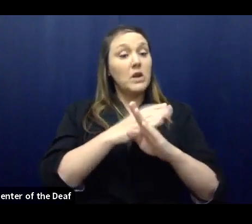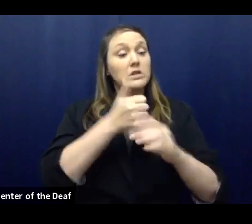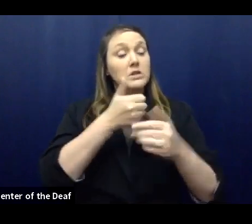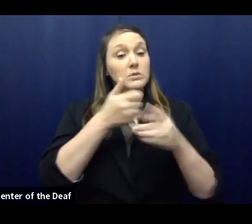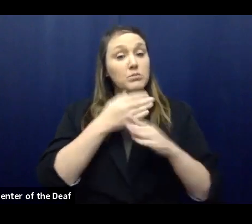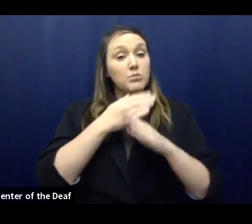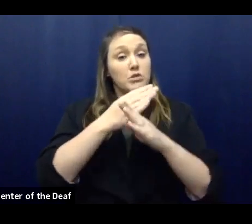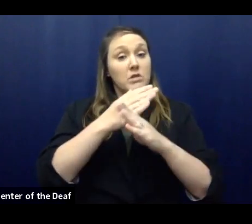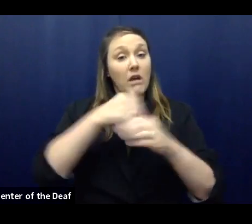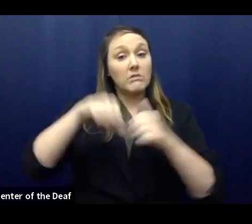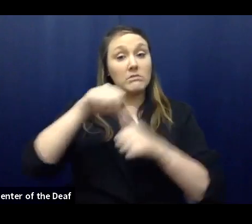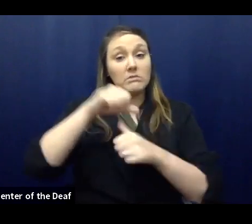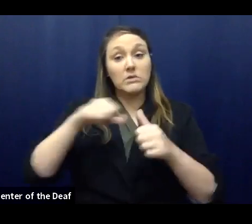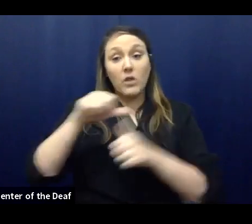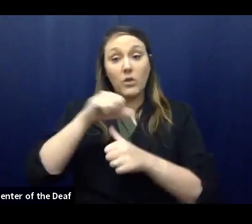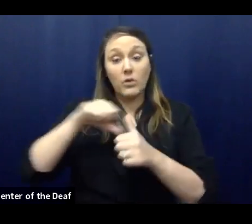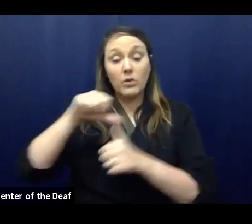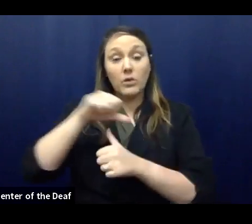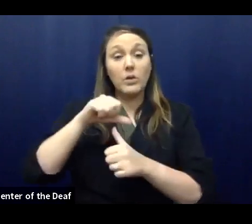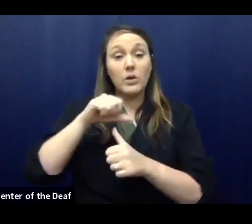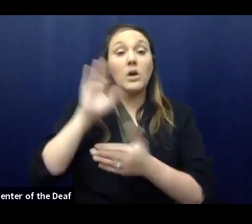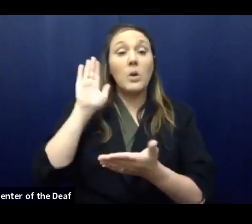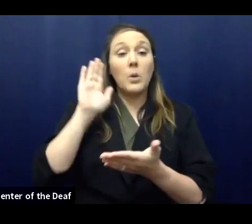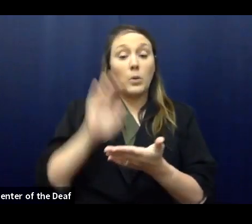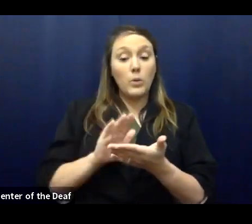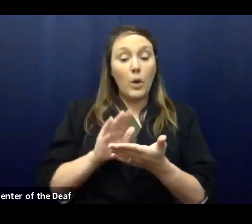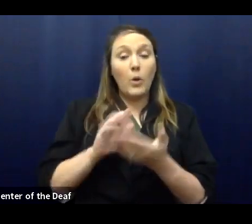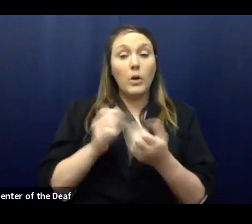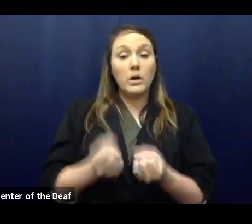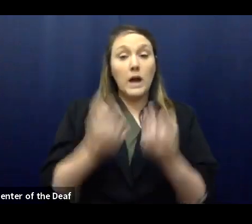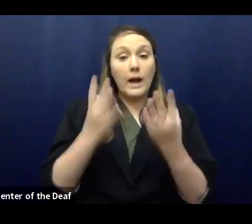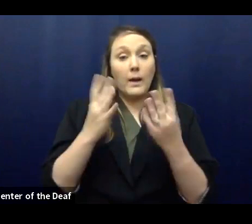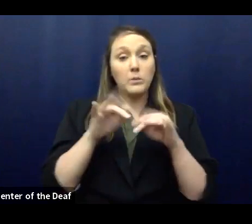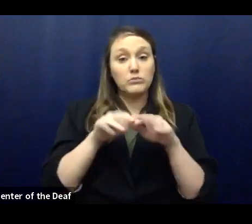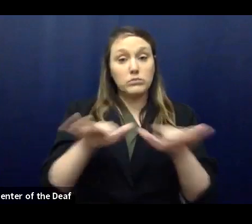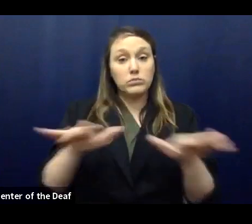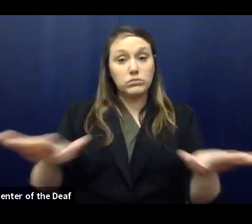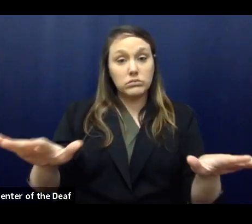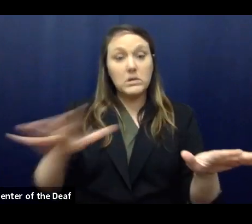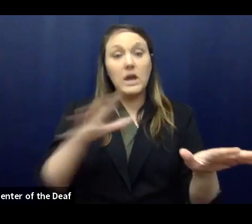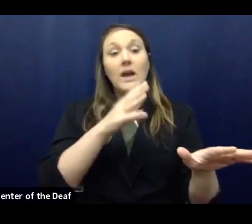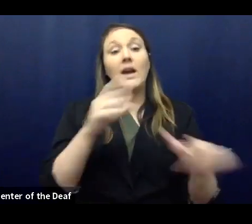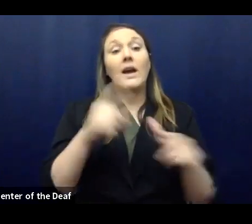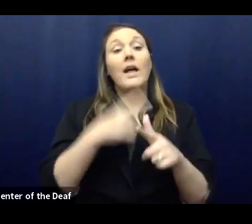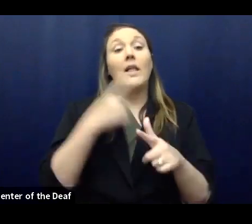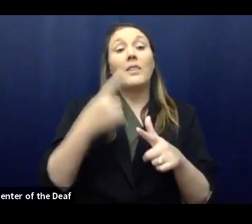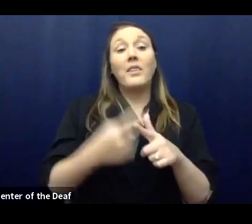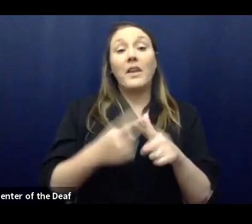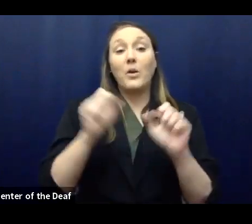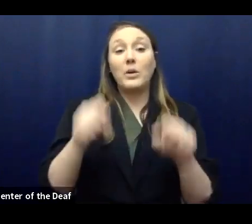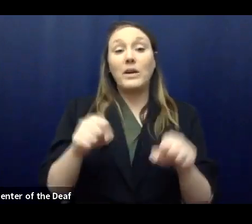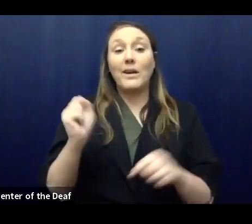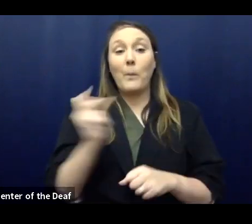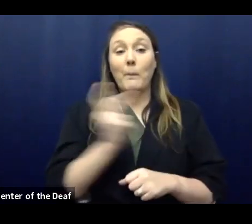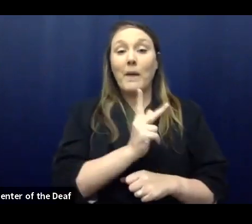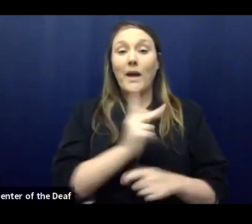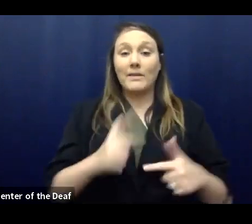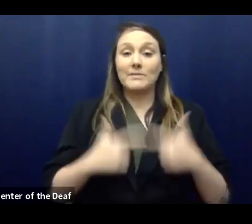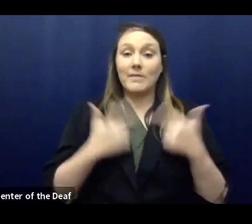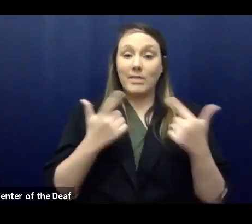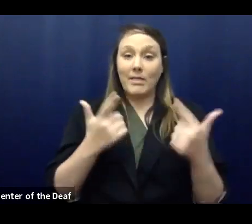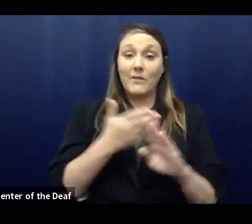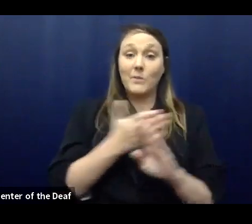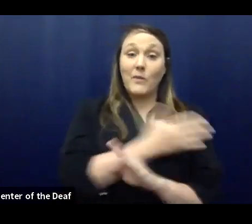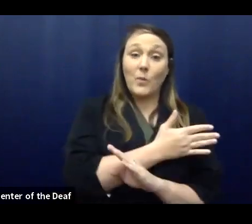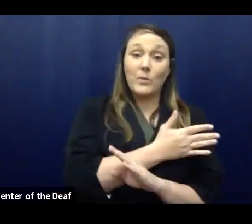neighbors, the more we can lower the rate of transmission in our community and make our way back to life as we knew it.